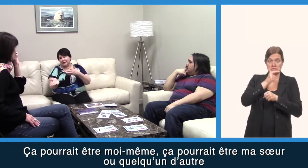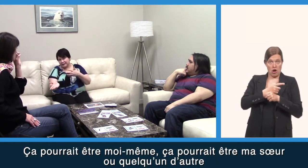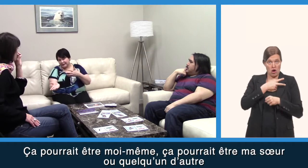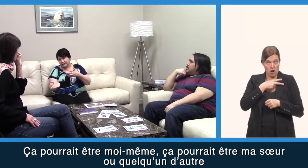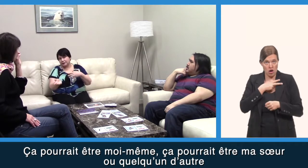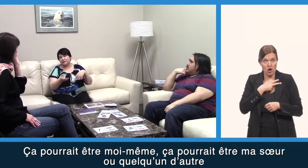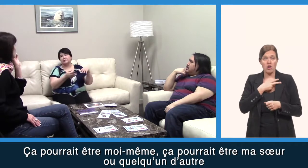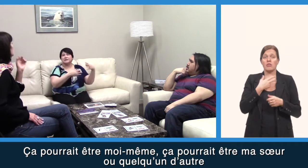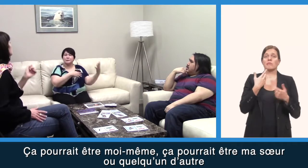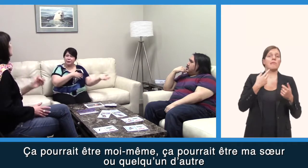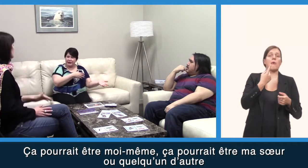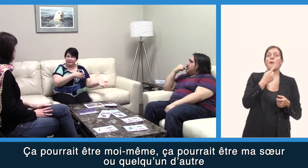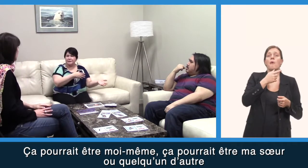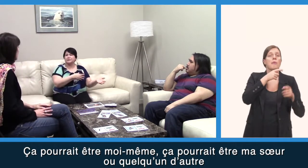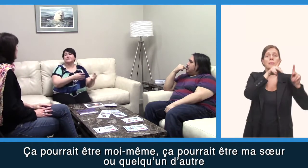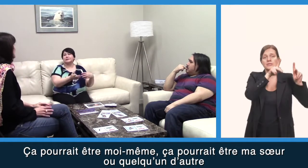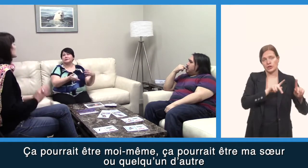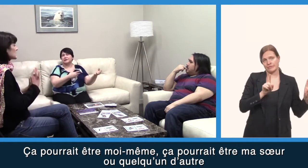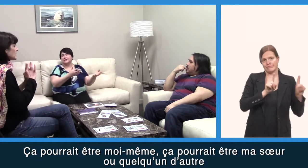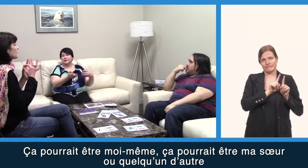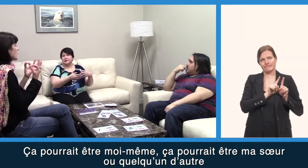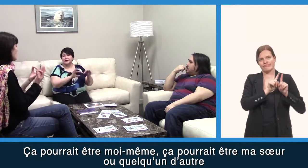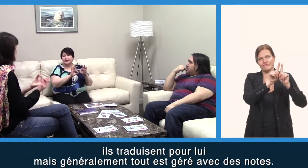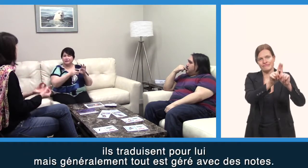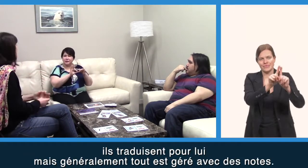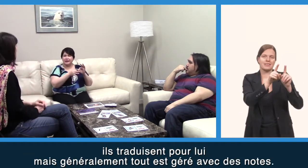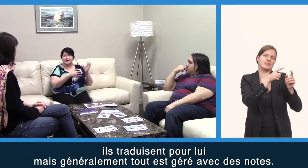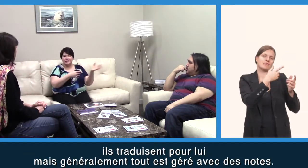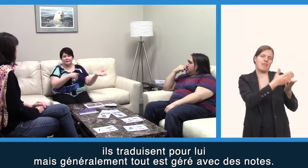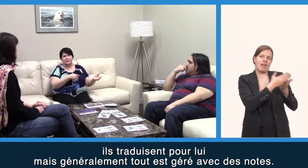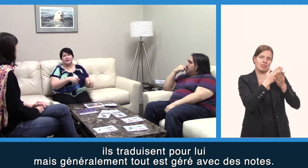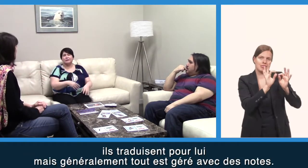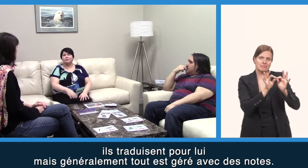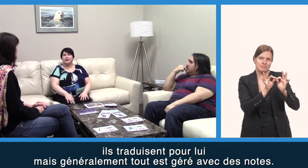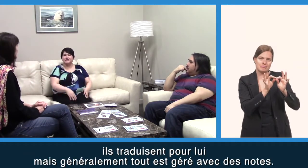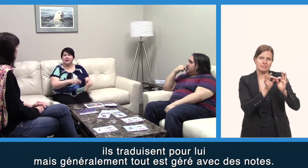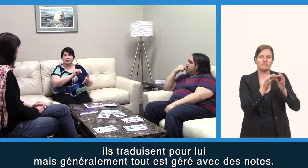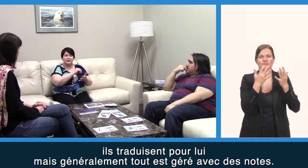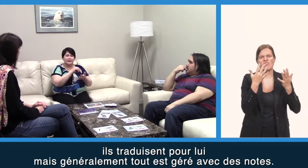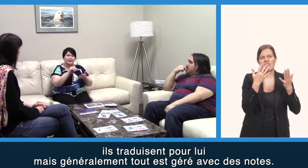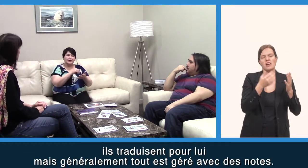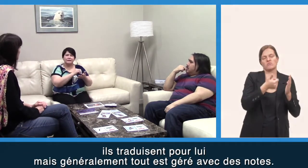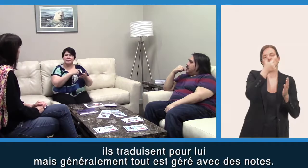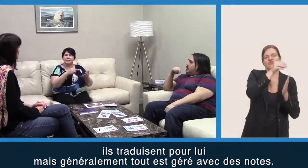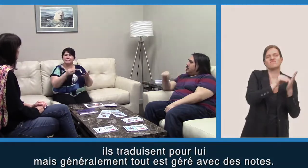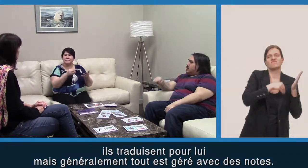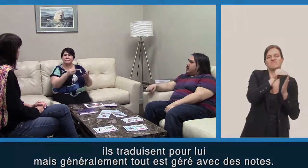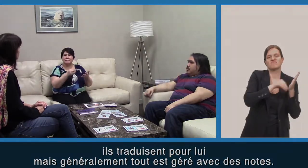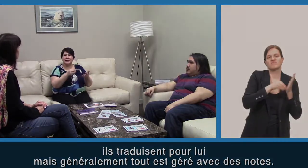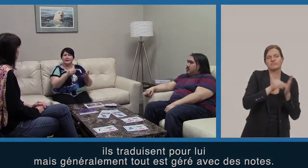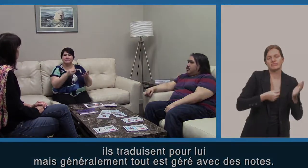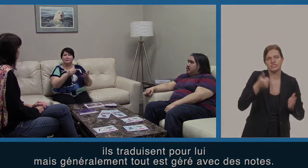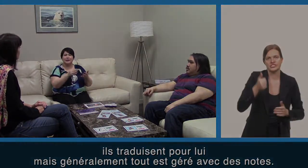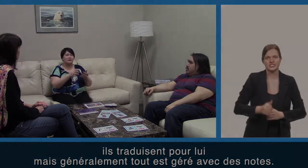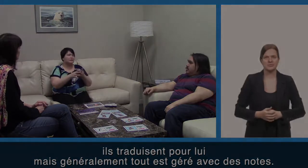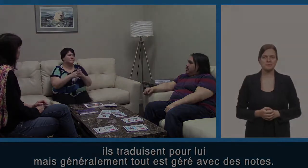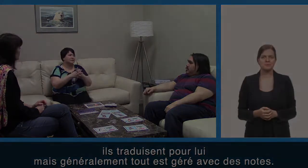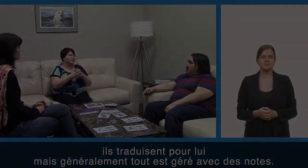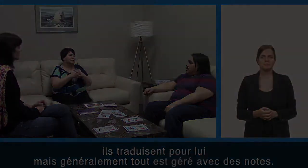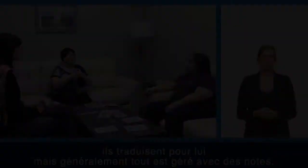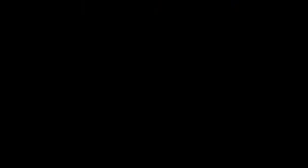could be my sister or someone else, so Mostly a family. they'll translate for him, but generally everything is handled